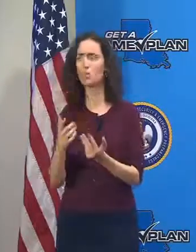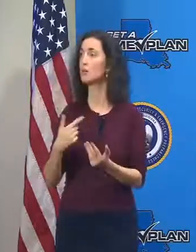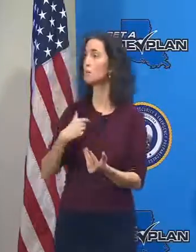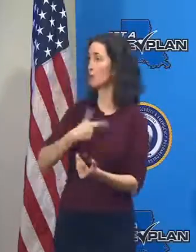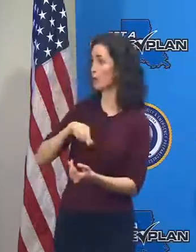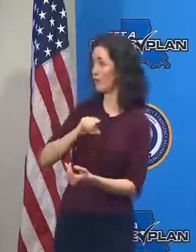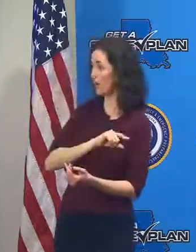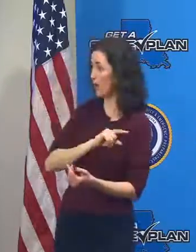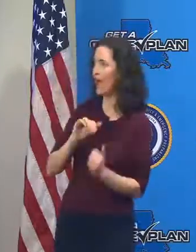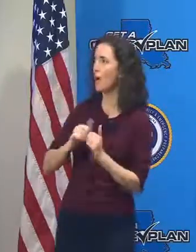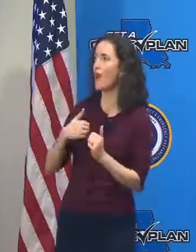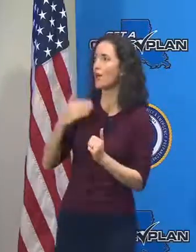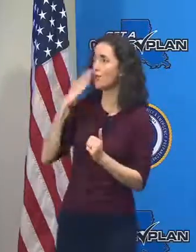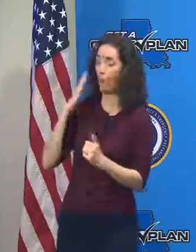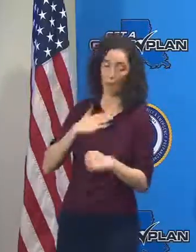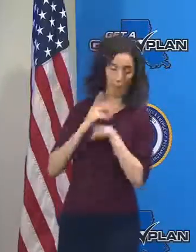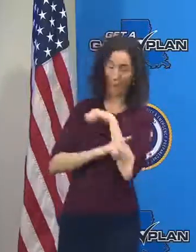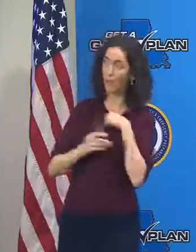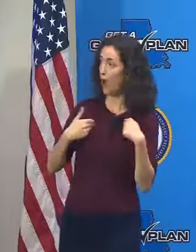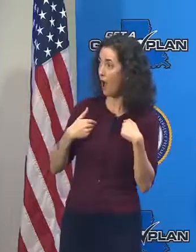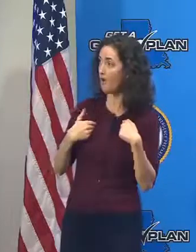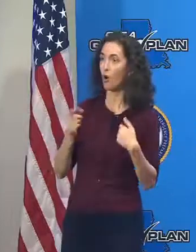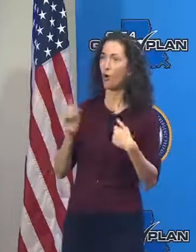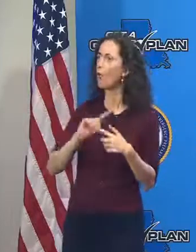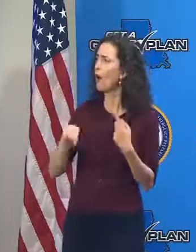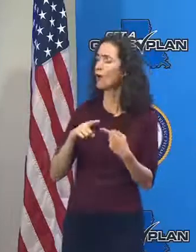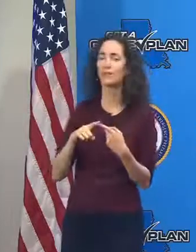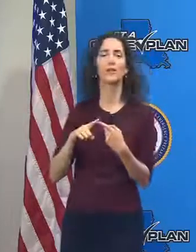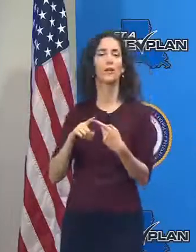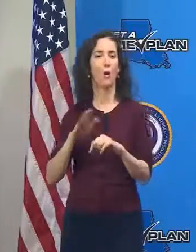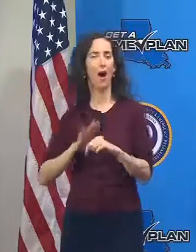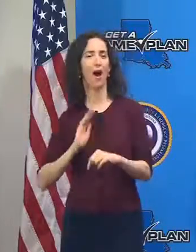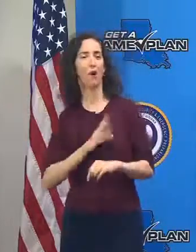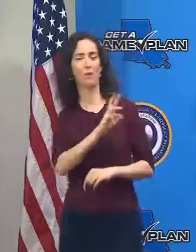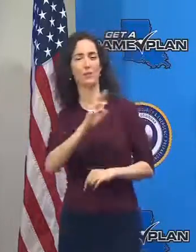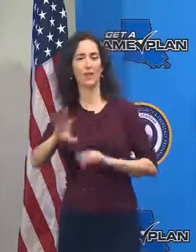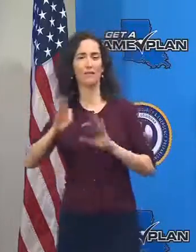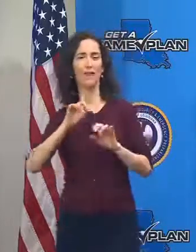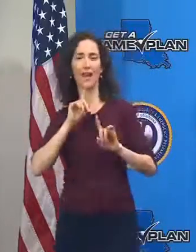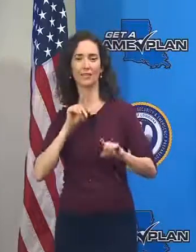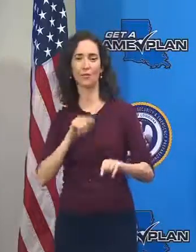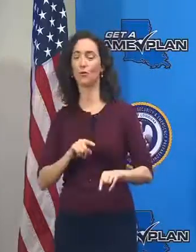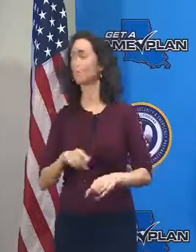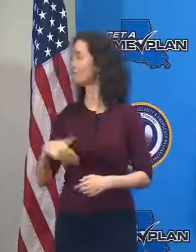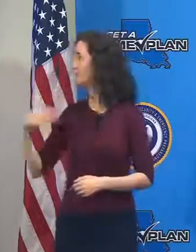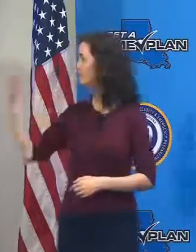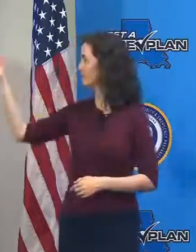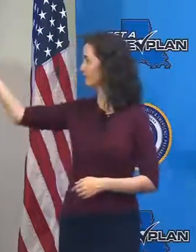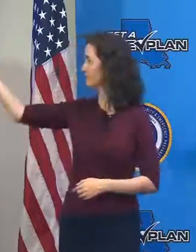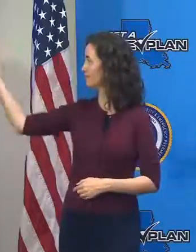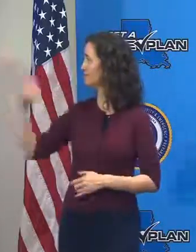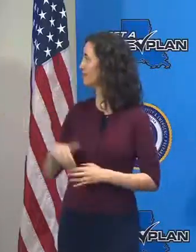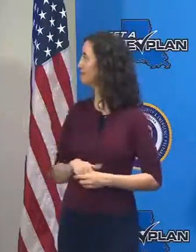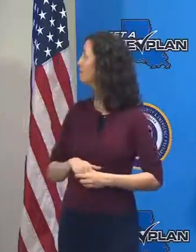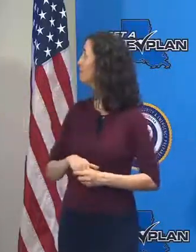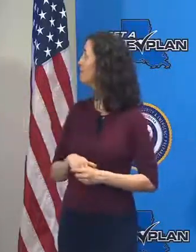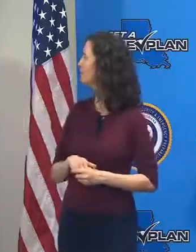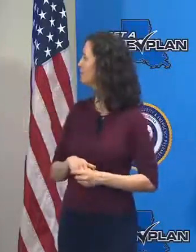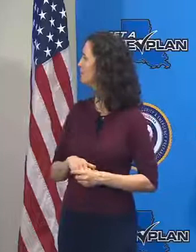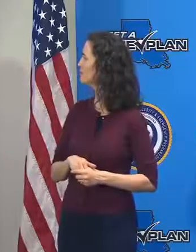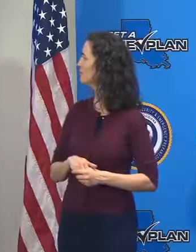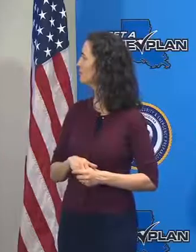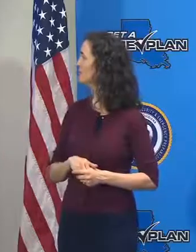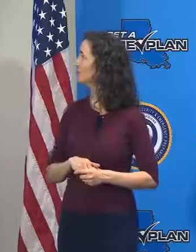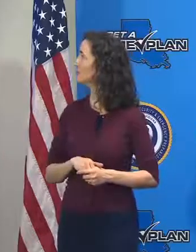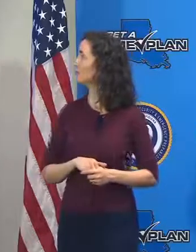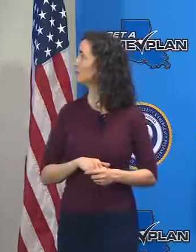be in my parish? When's it going to be in my parish? Then you can look on our website, which is also up there on the board, and